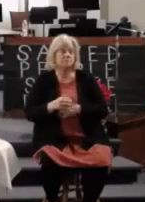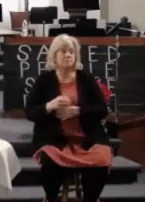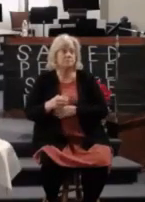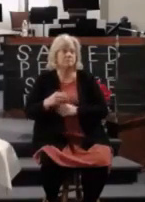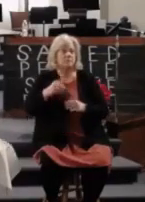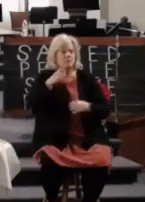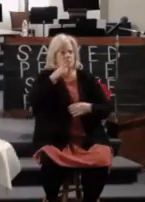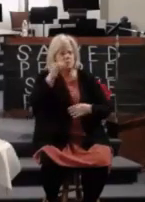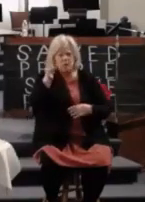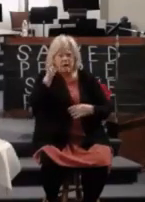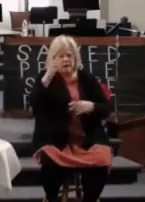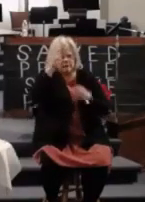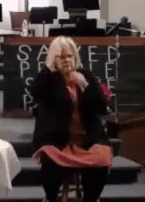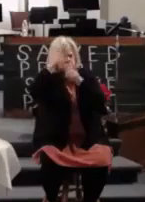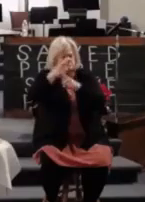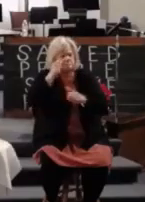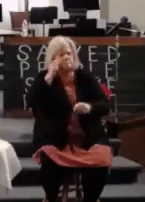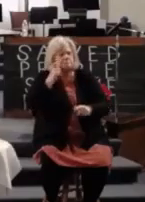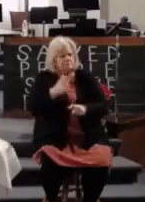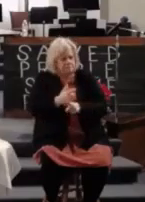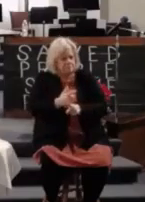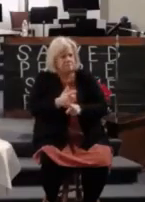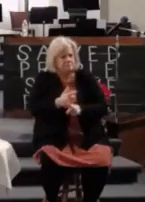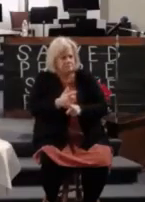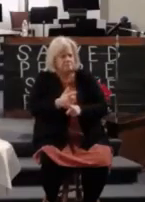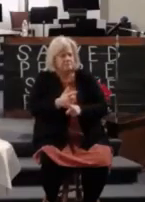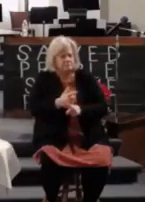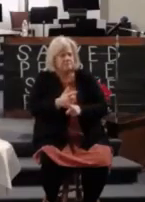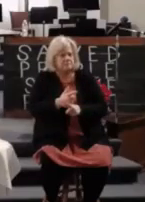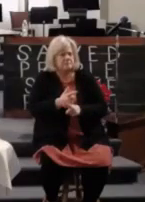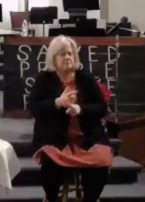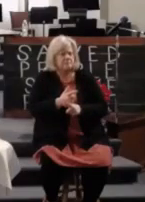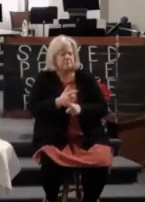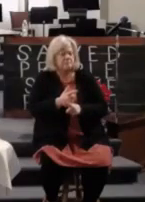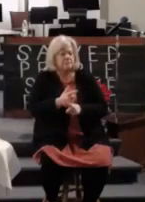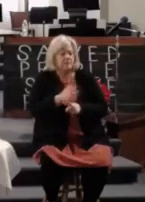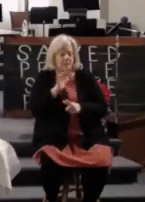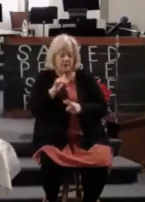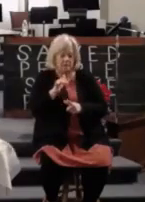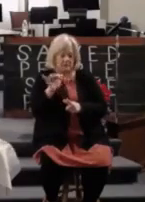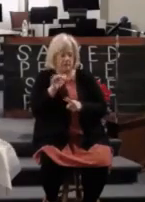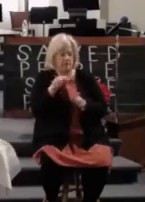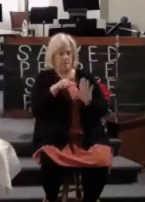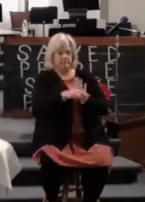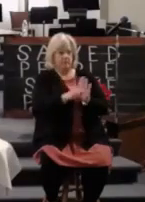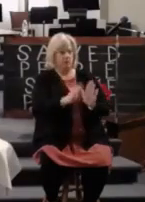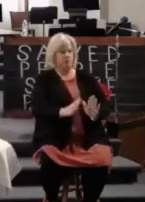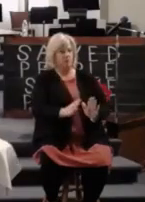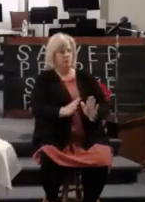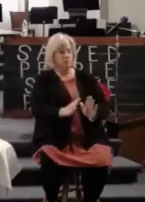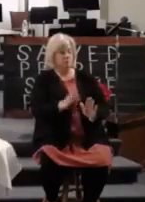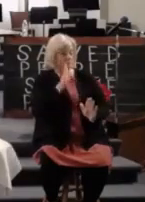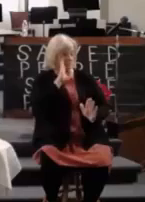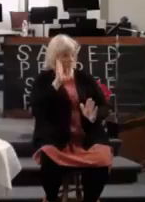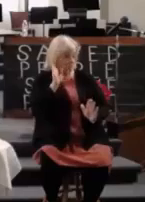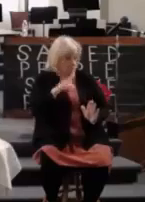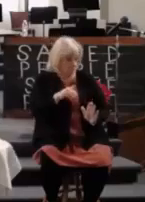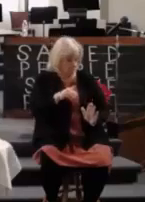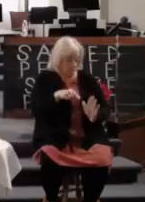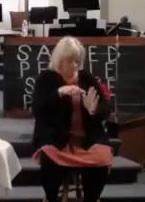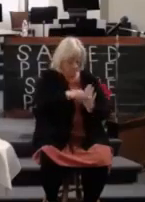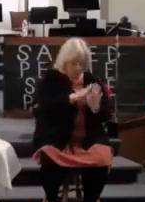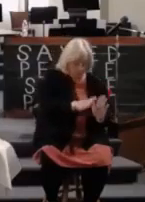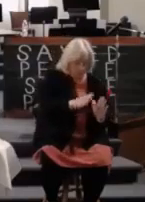Anyone who hates a brother or sister is a murderer, and you know that no